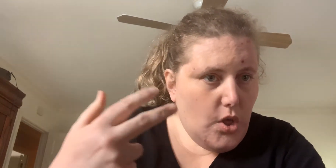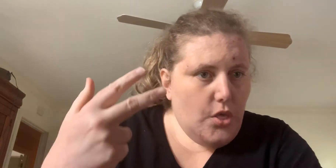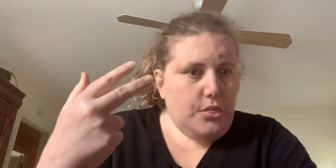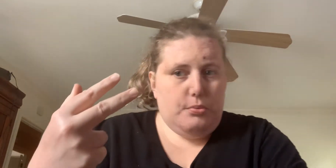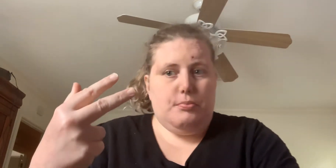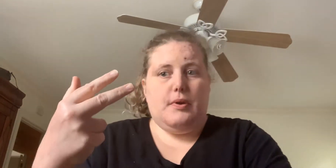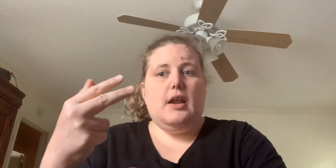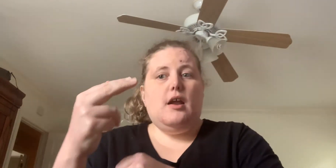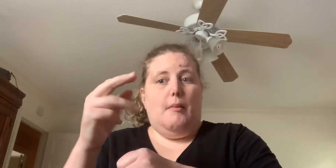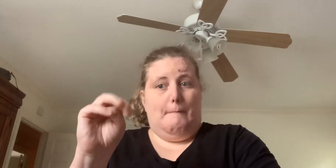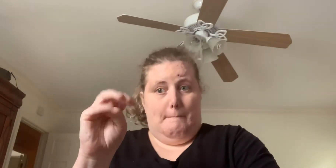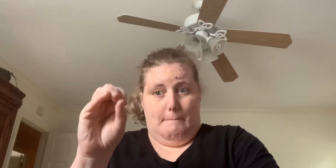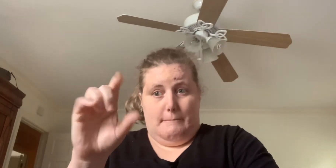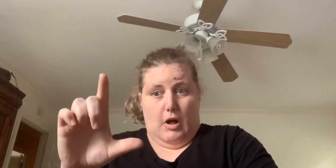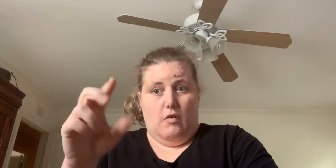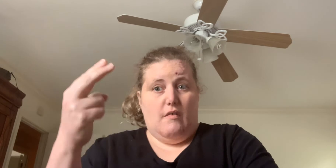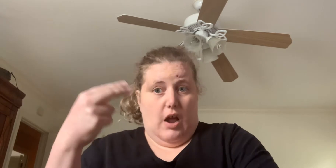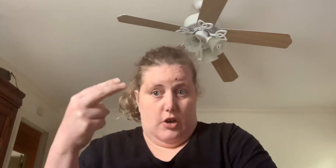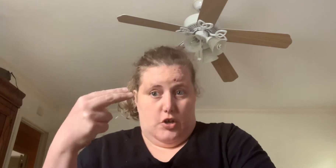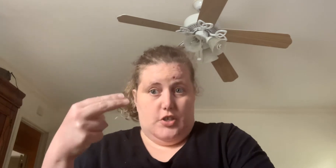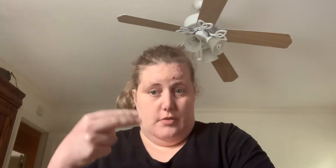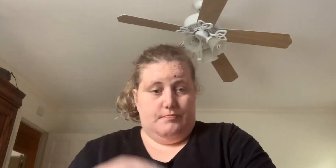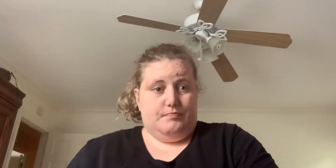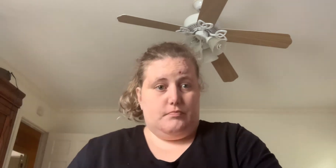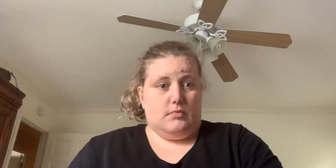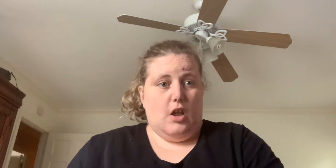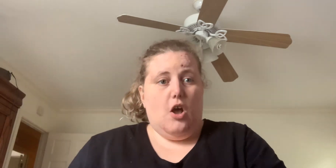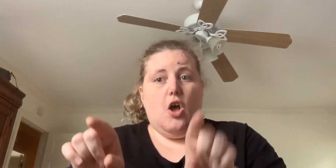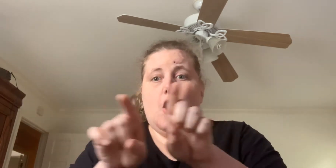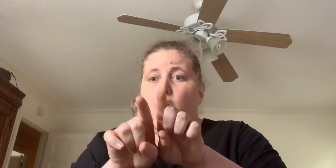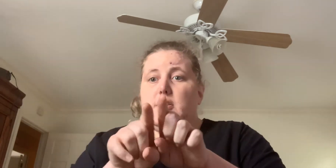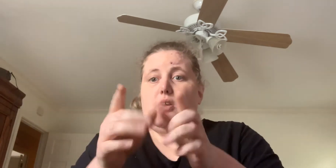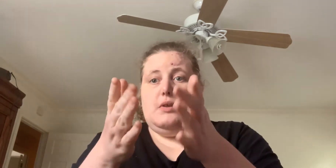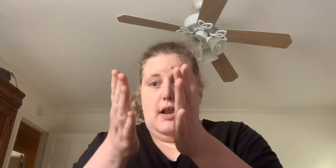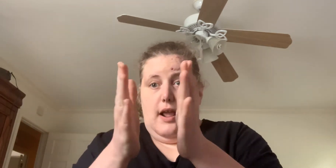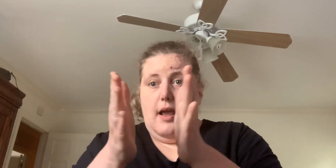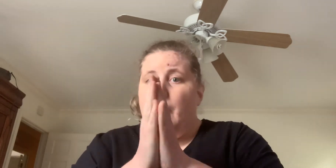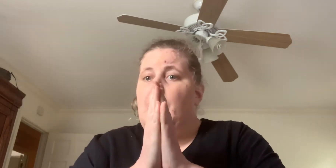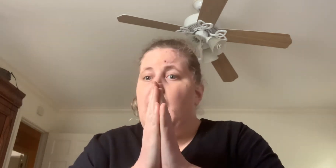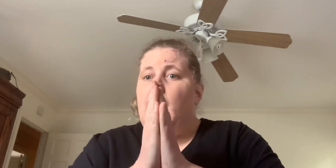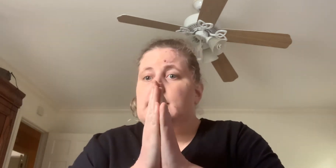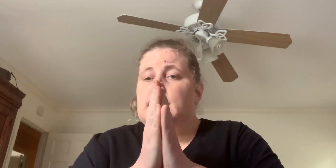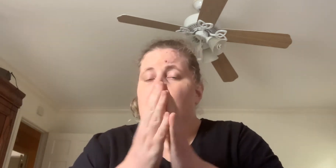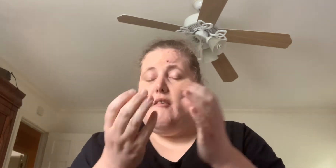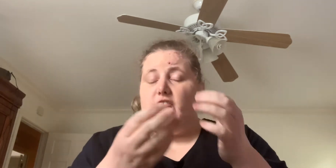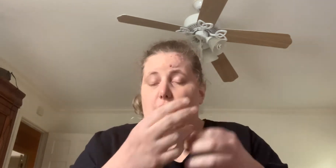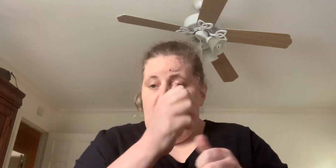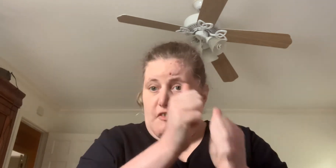produced? So that would be 1 and 2 for every 2